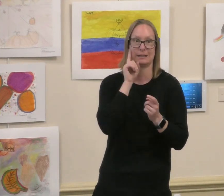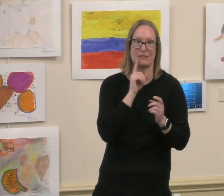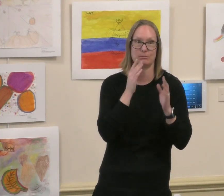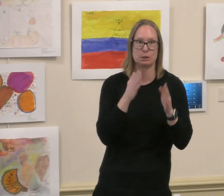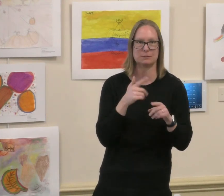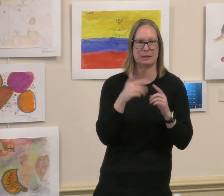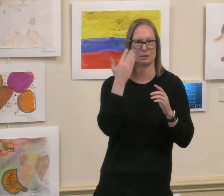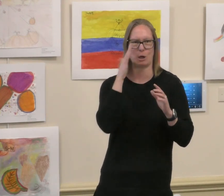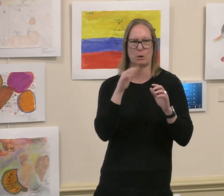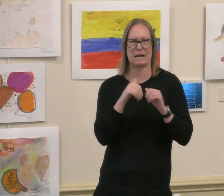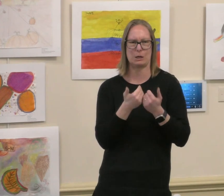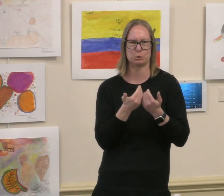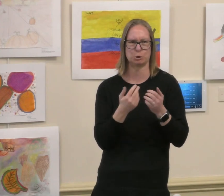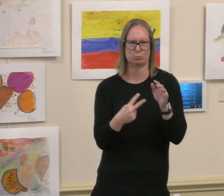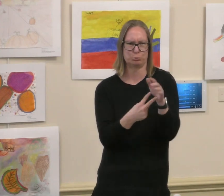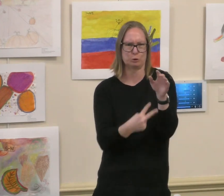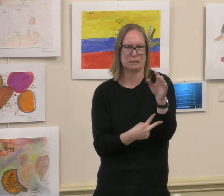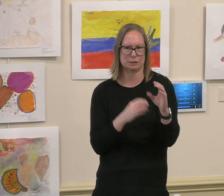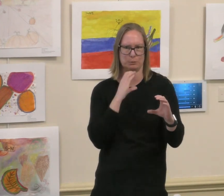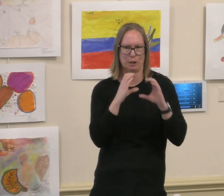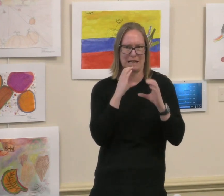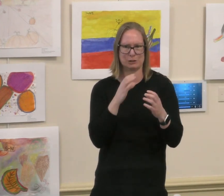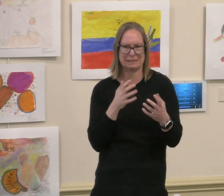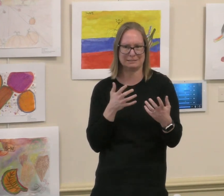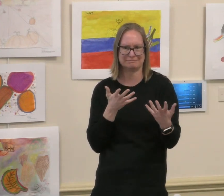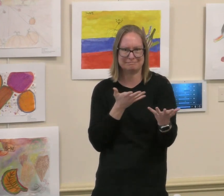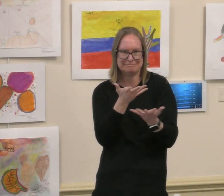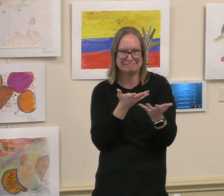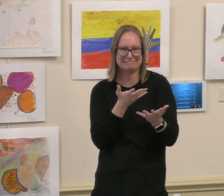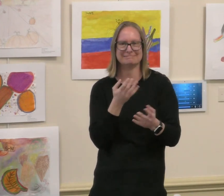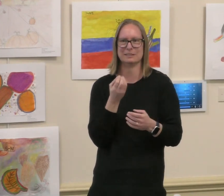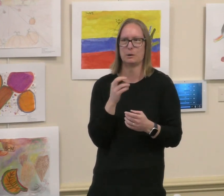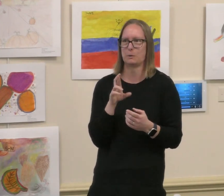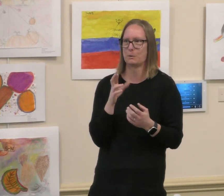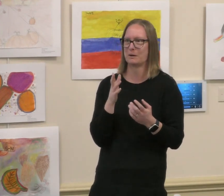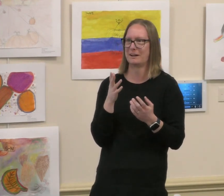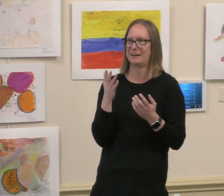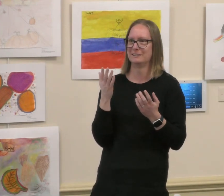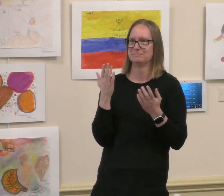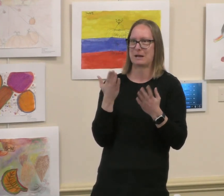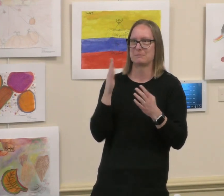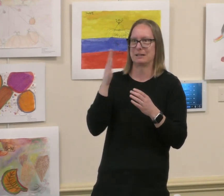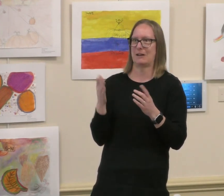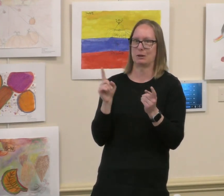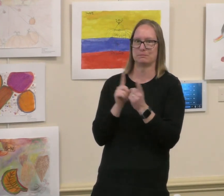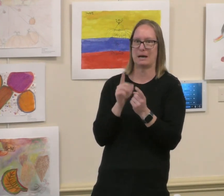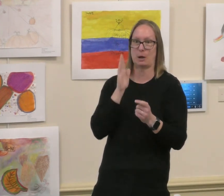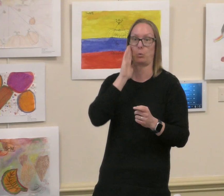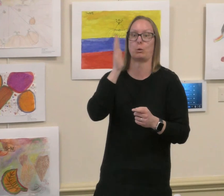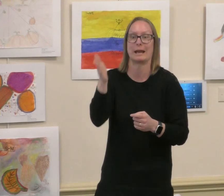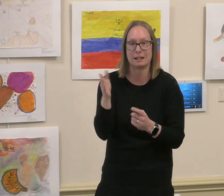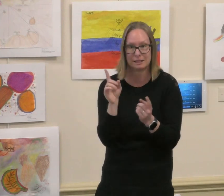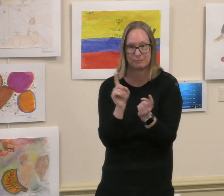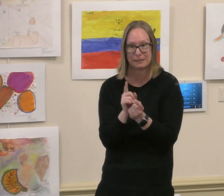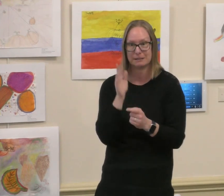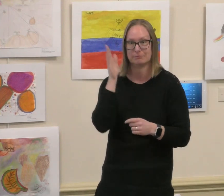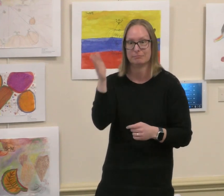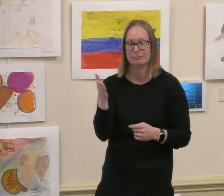people may have encountered a deaf person but aren't sure how to bridge communication. Or maybe have never met a deaf person but